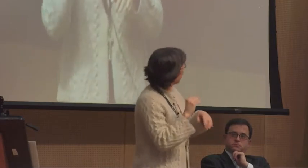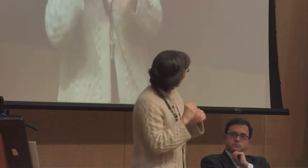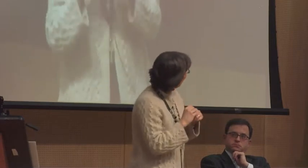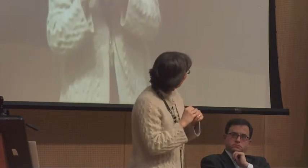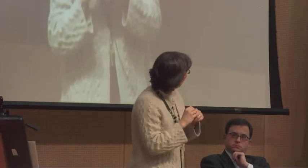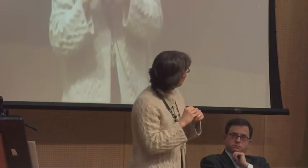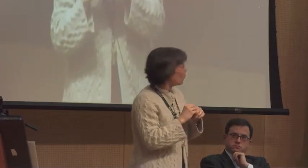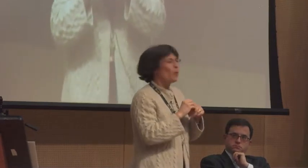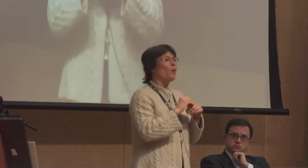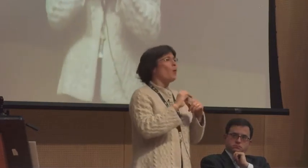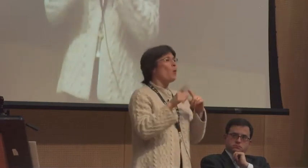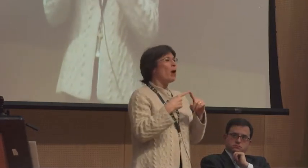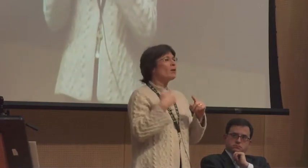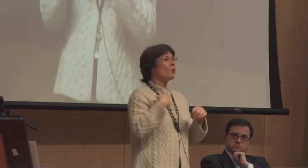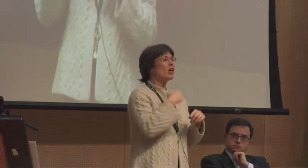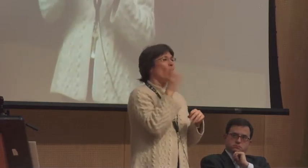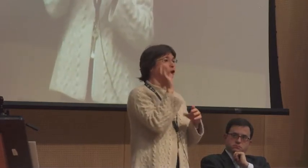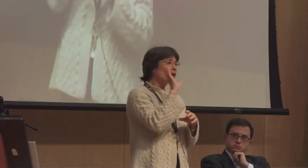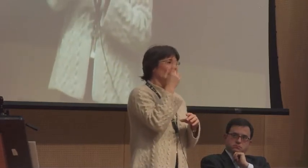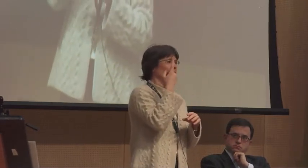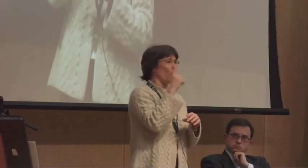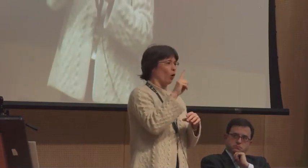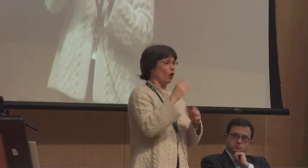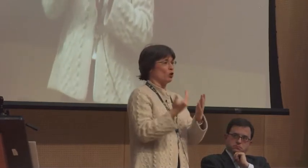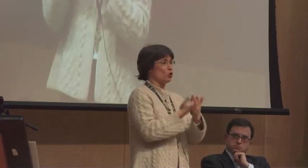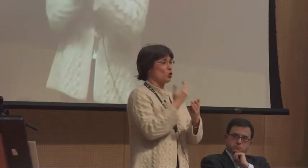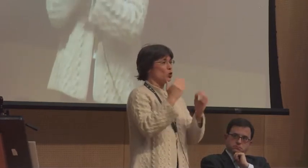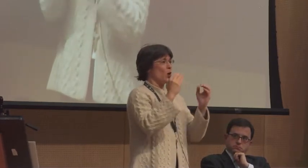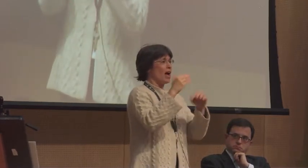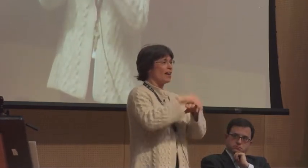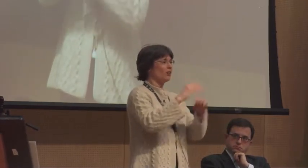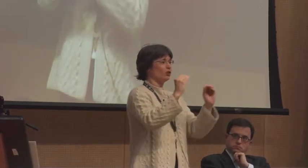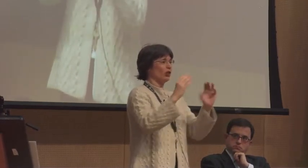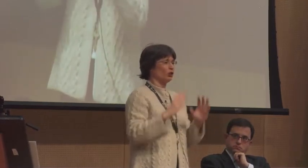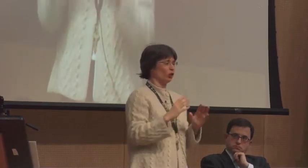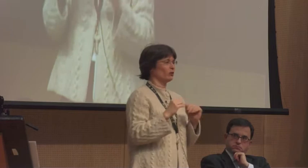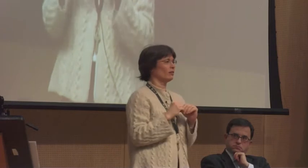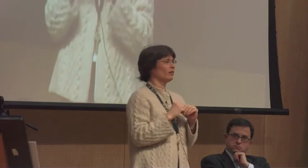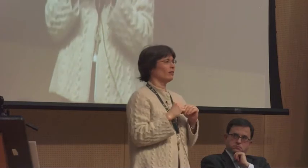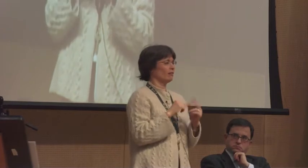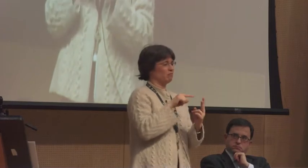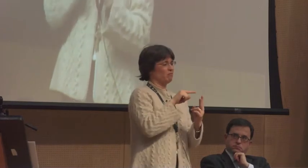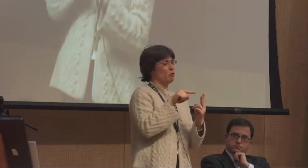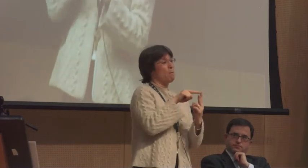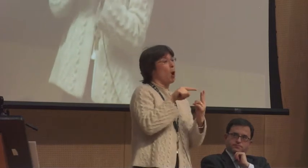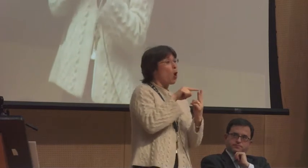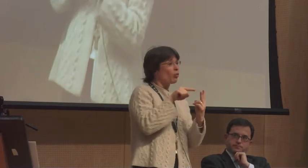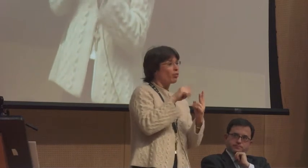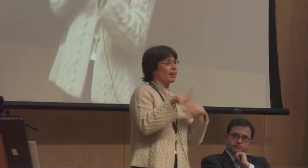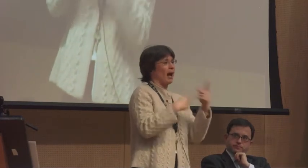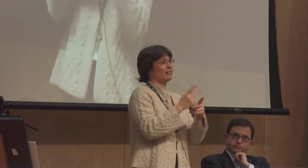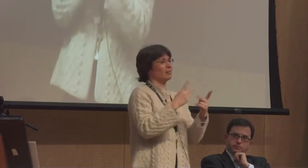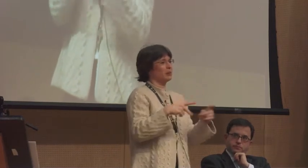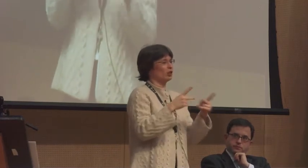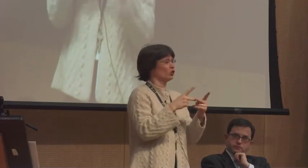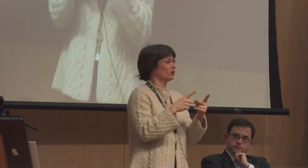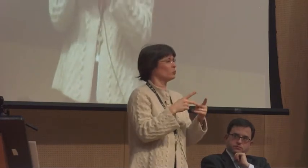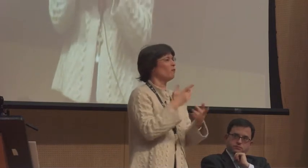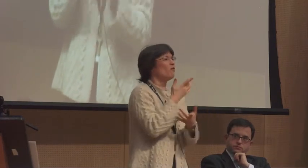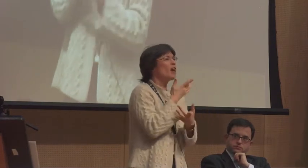So, when we are looking for new English teachers for both kinds of positions, we're